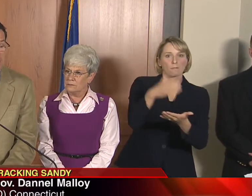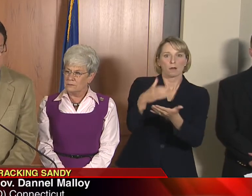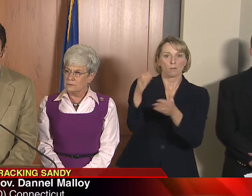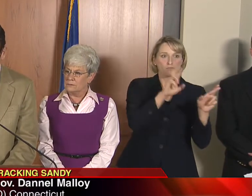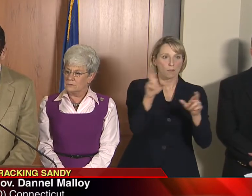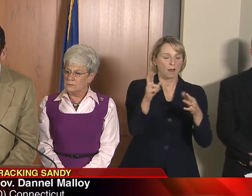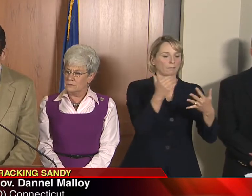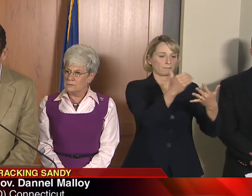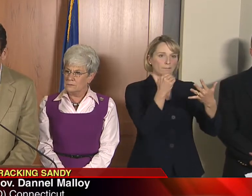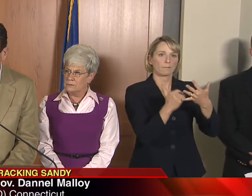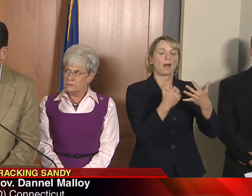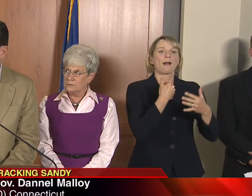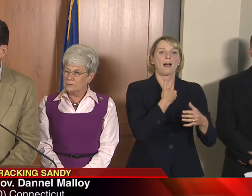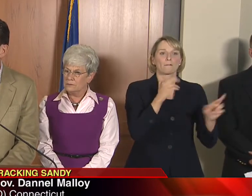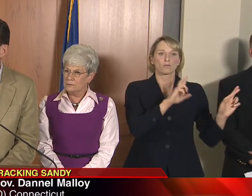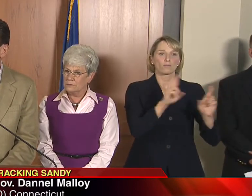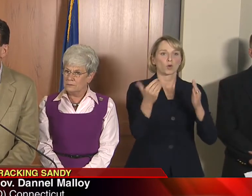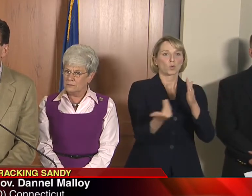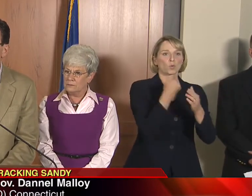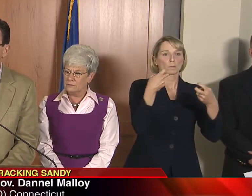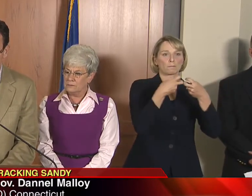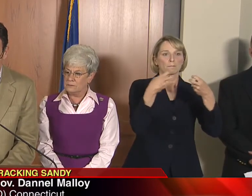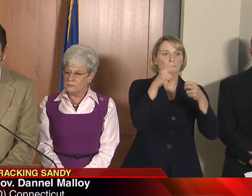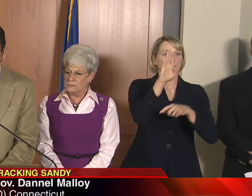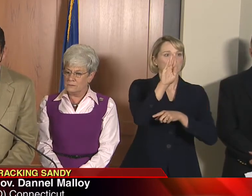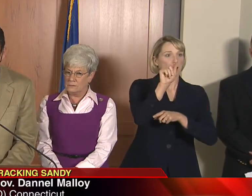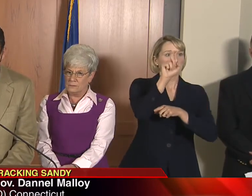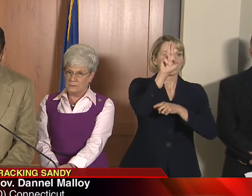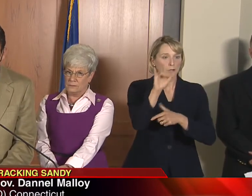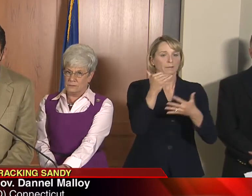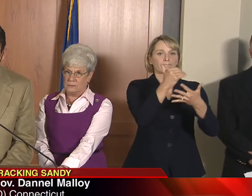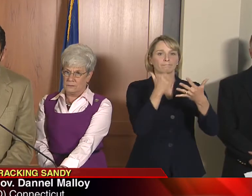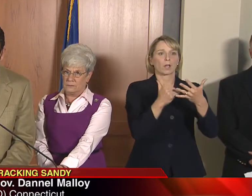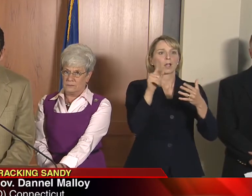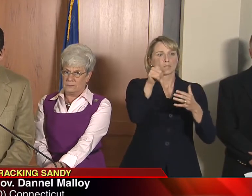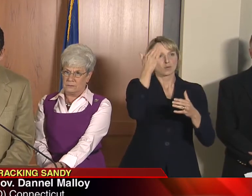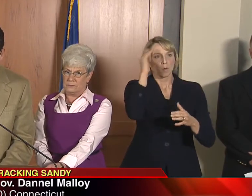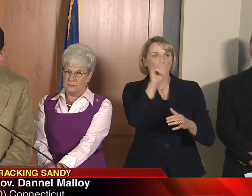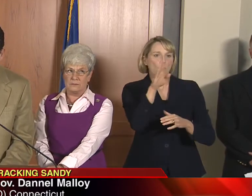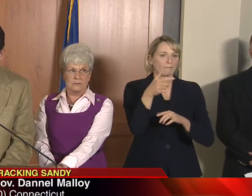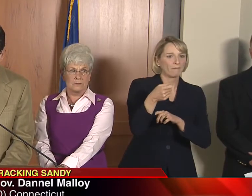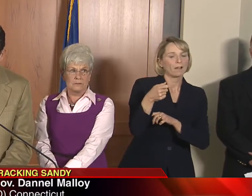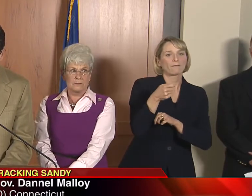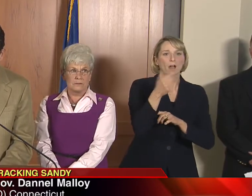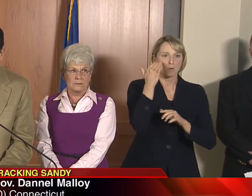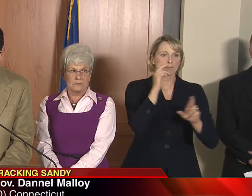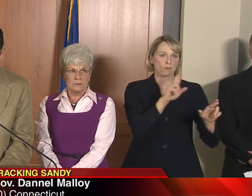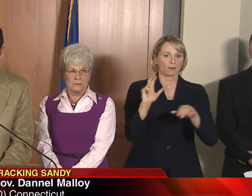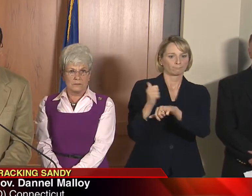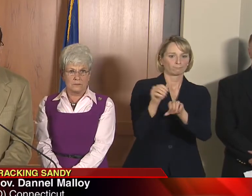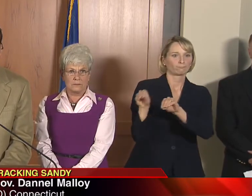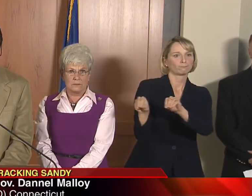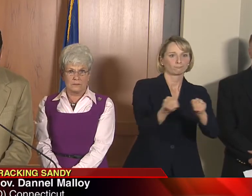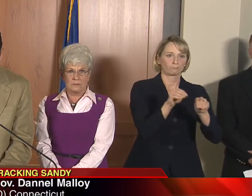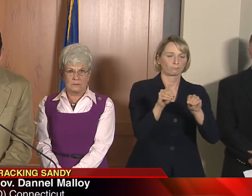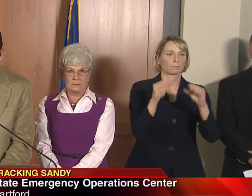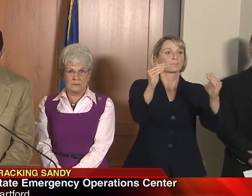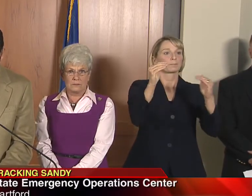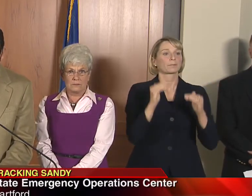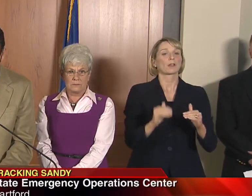fresh batteries in your flashlights and that you know where your flashlights are. Make sure everything on your property that isn't nailed down is